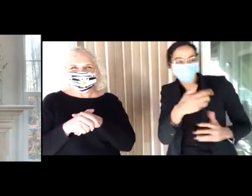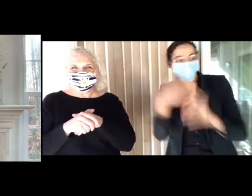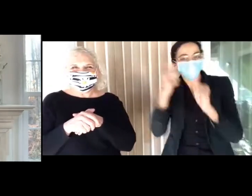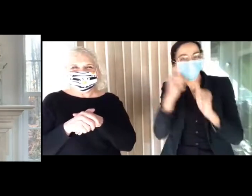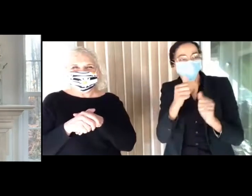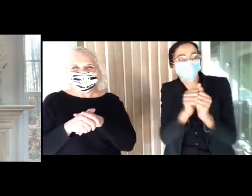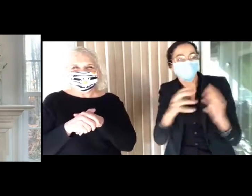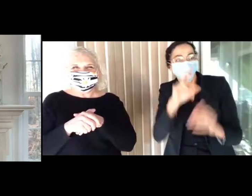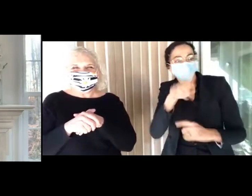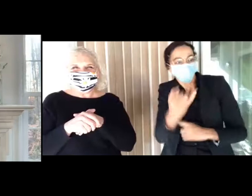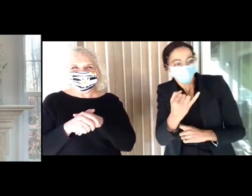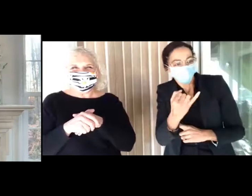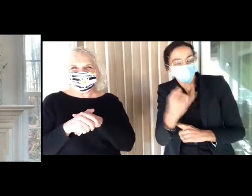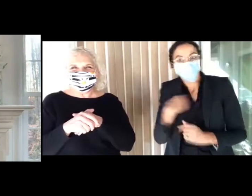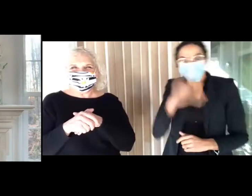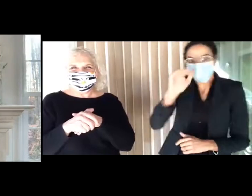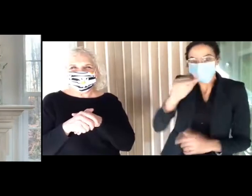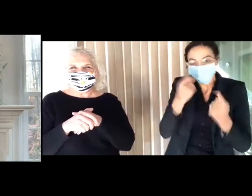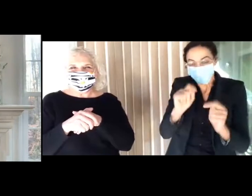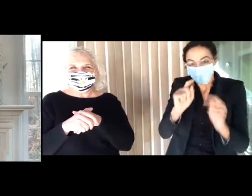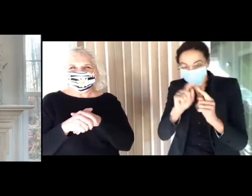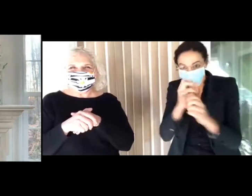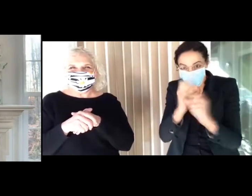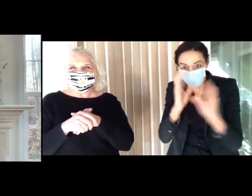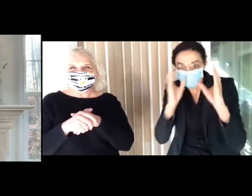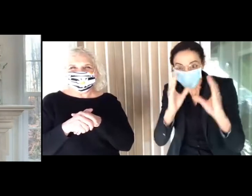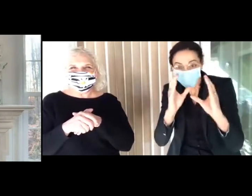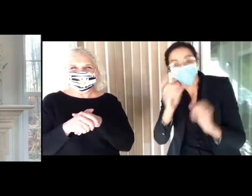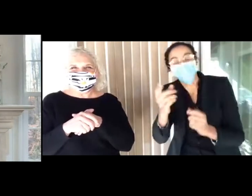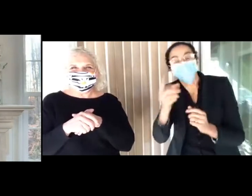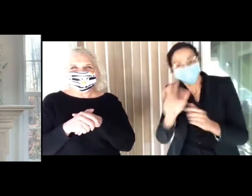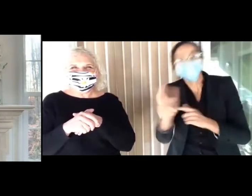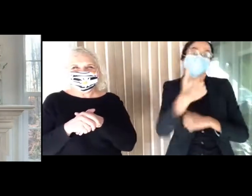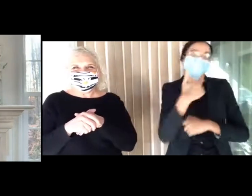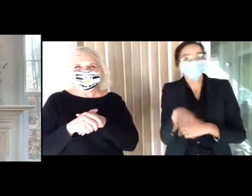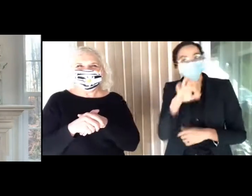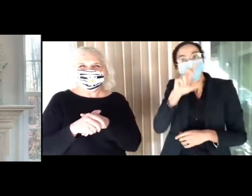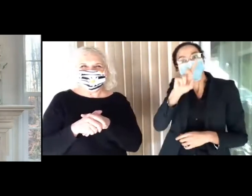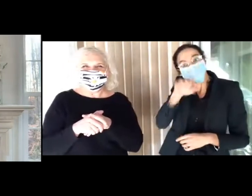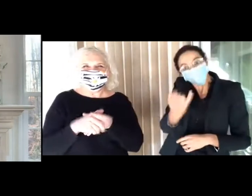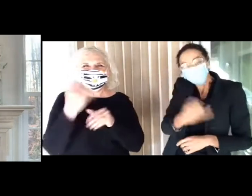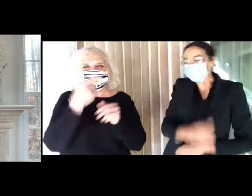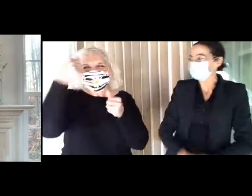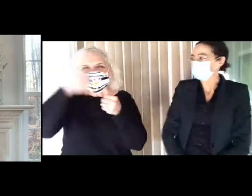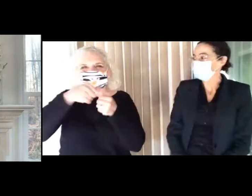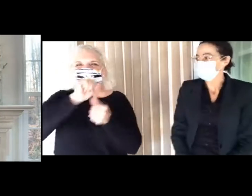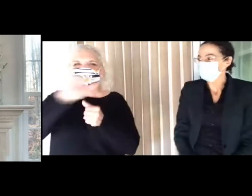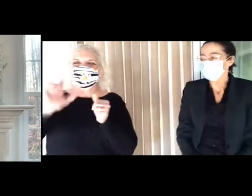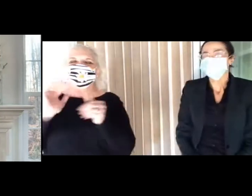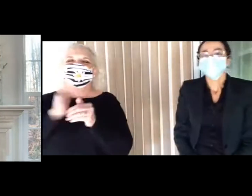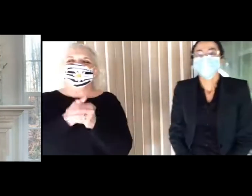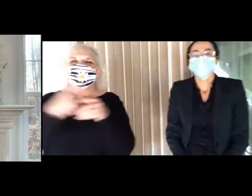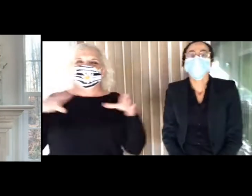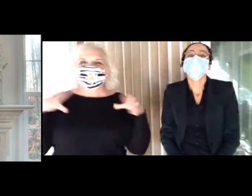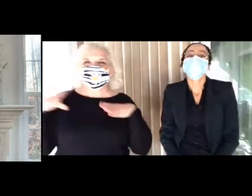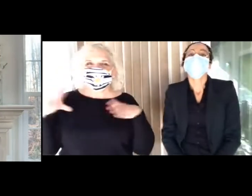We had to try to get his attention to make him go back and pick him up. We will always remember all of our holidays together that